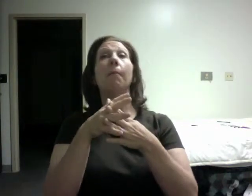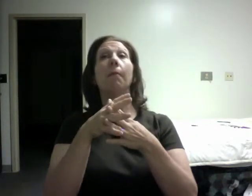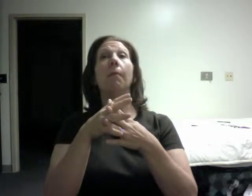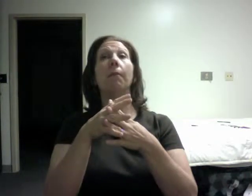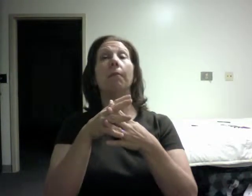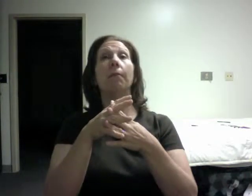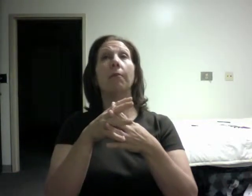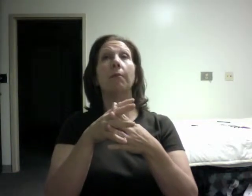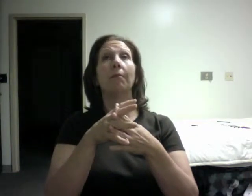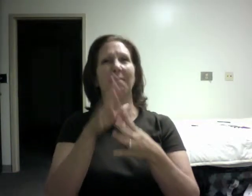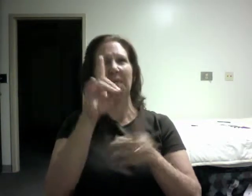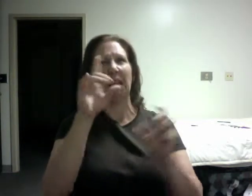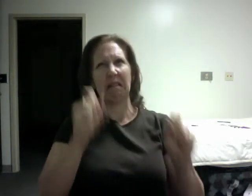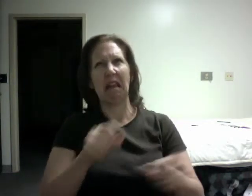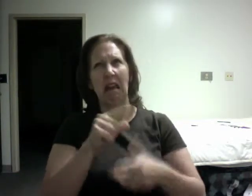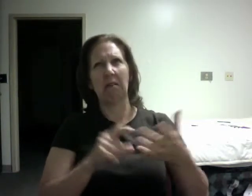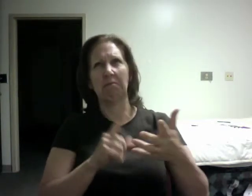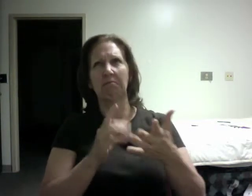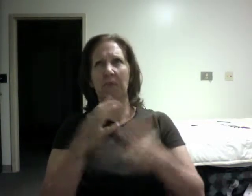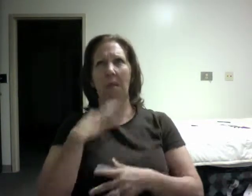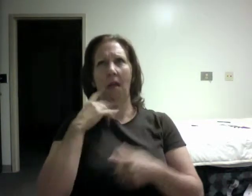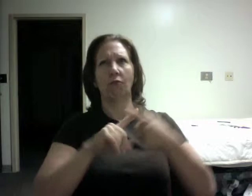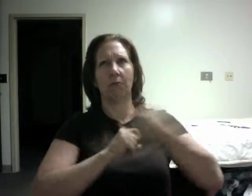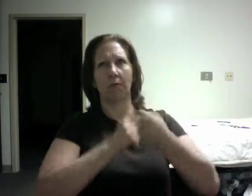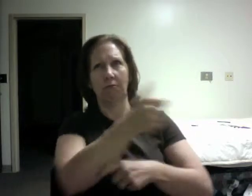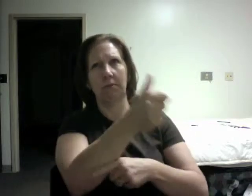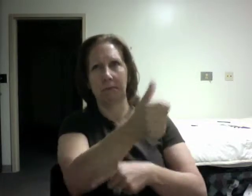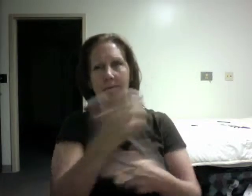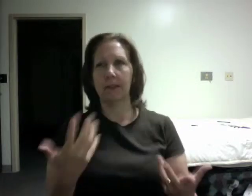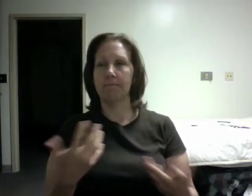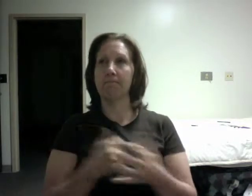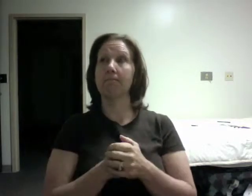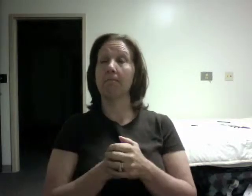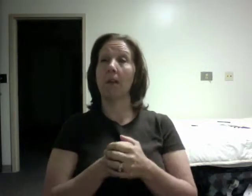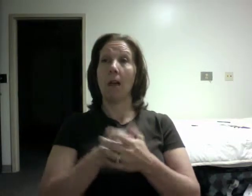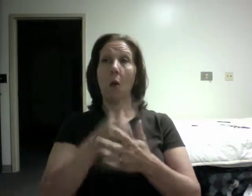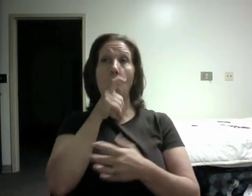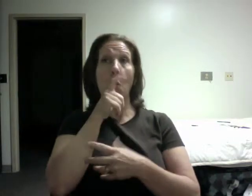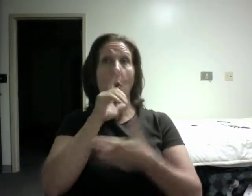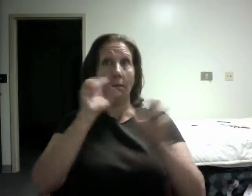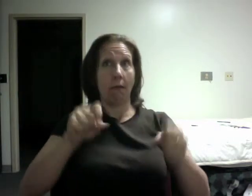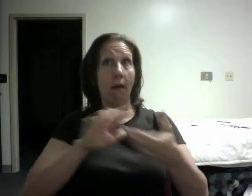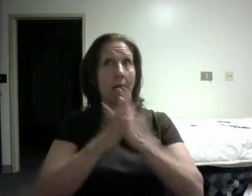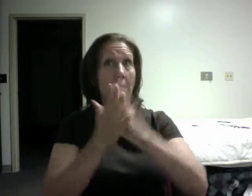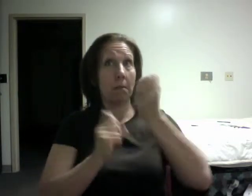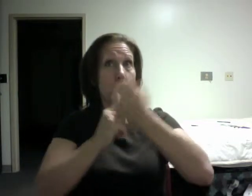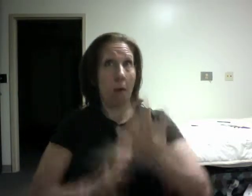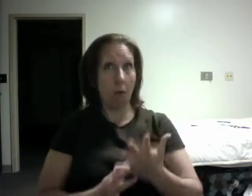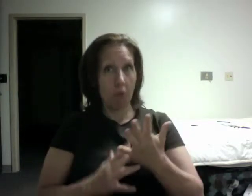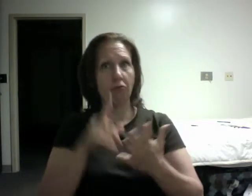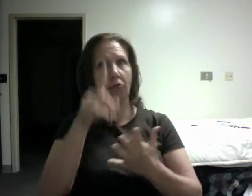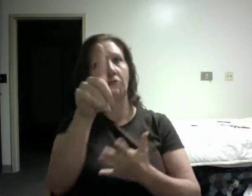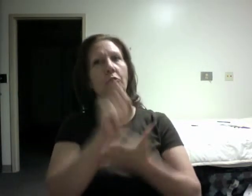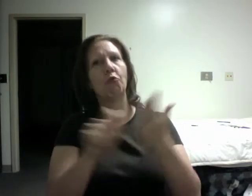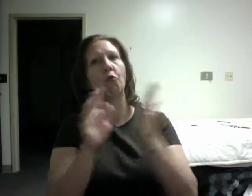sponsor and the application that must be filled out to become such. You will see that in your notebooks under the